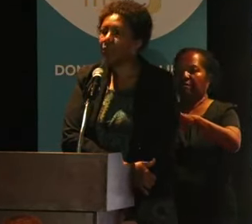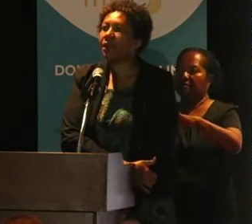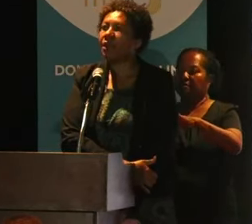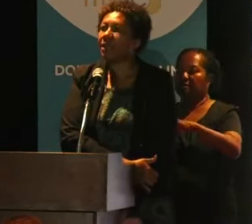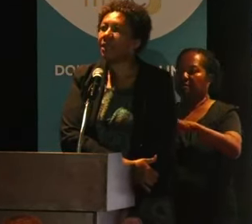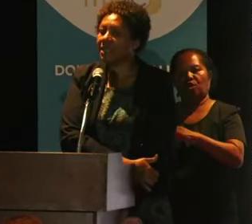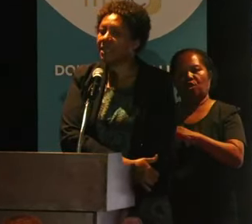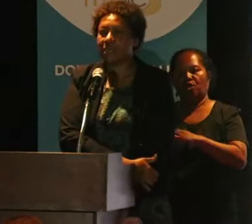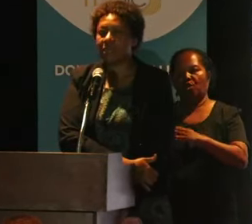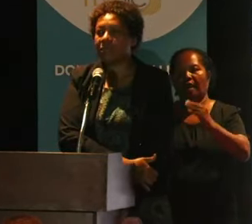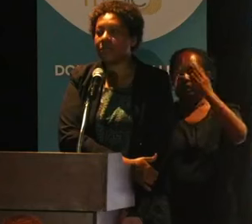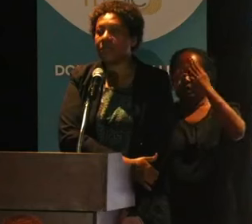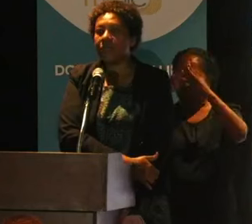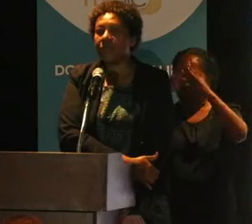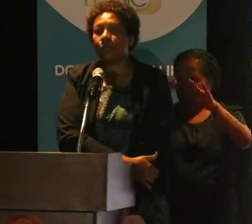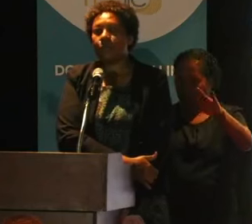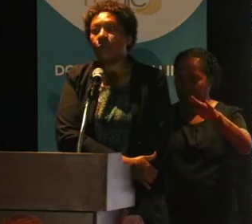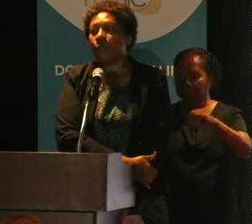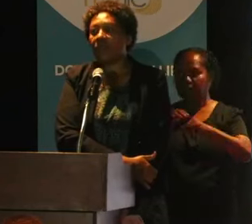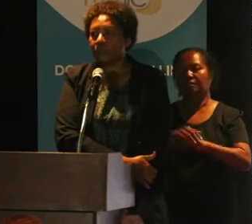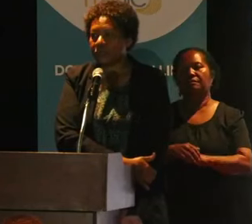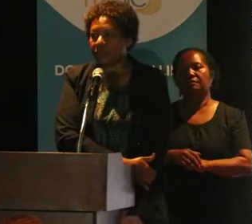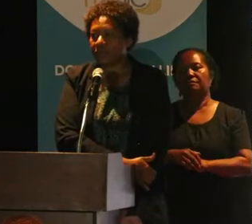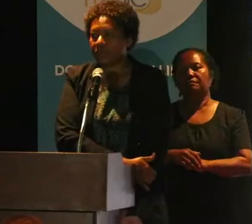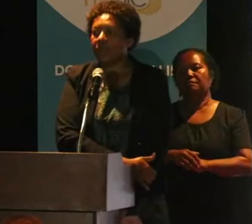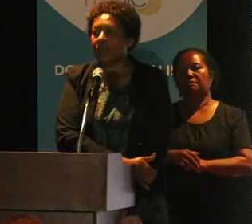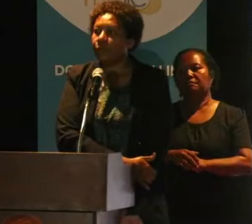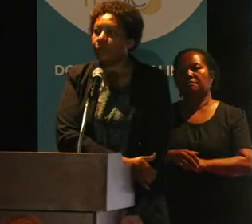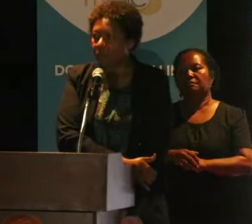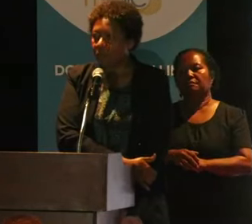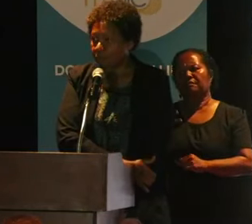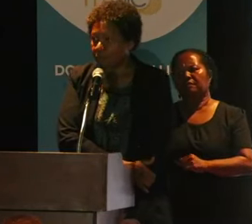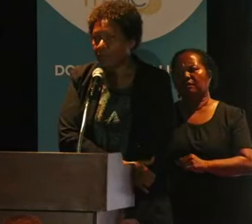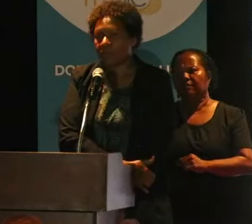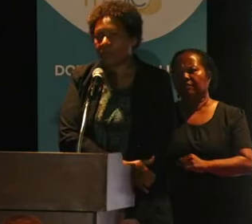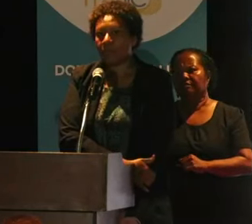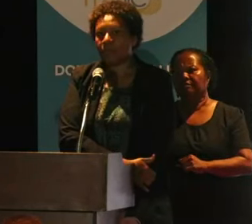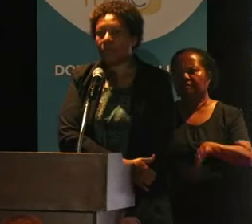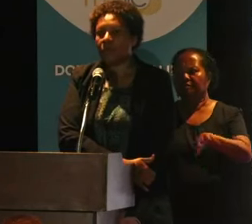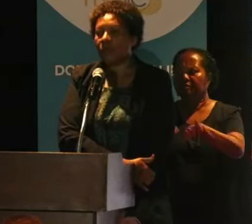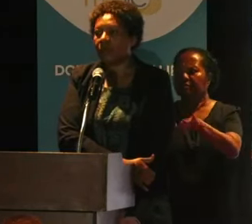it, and you come in and NCDC says you owe garbage rates, you can lodge